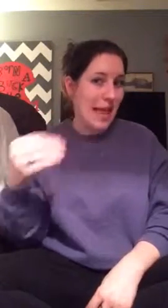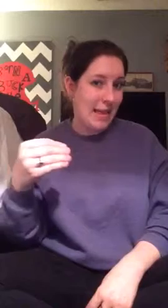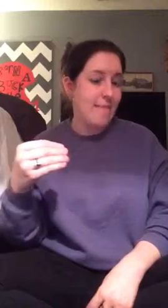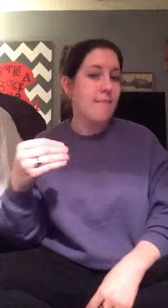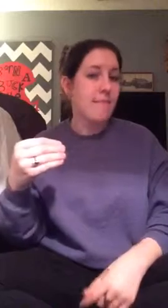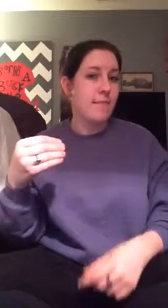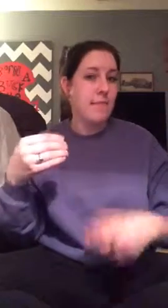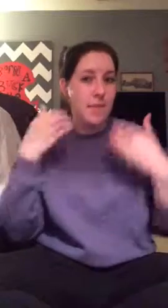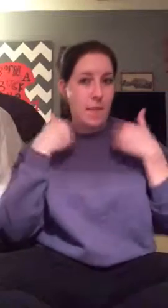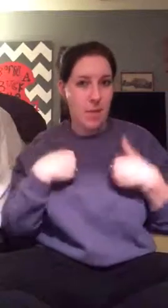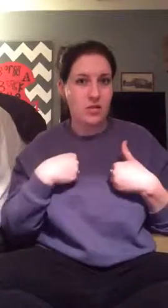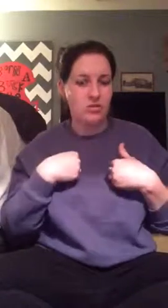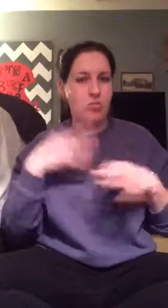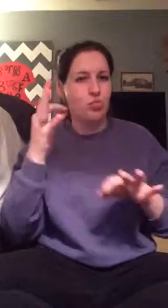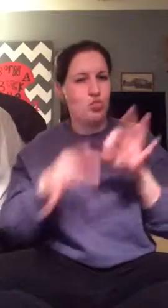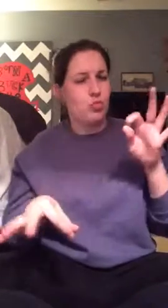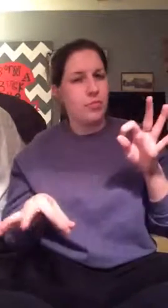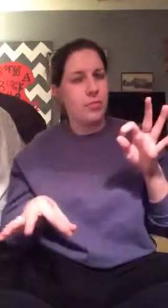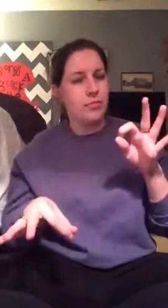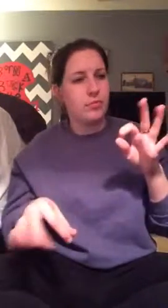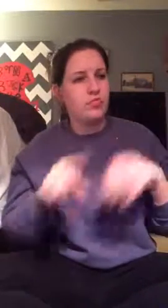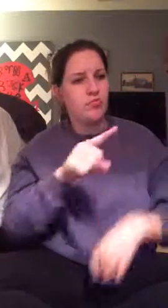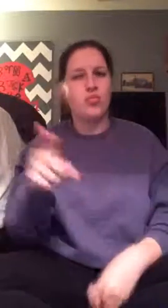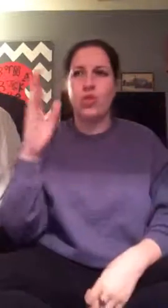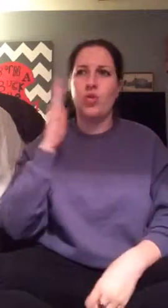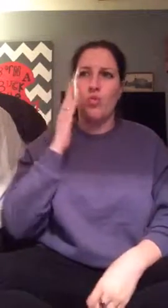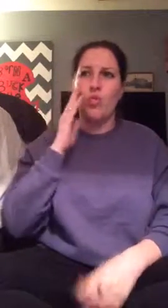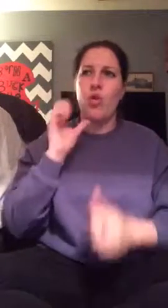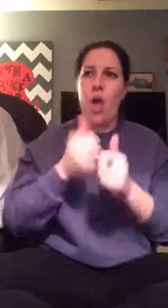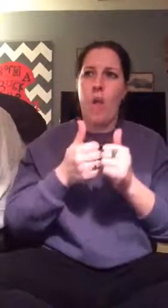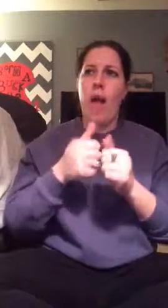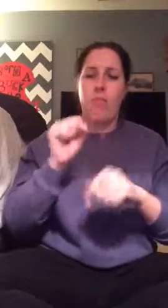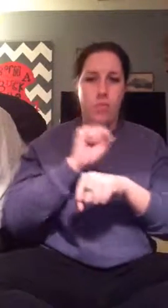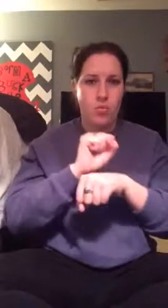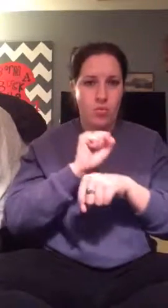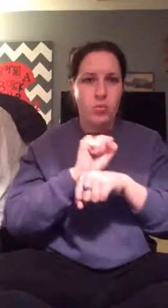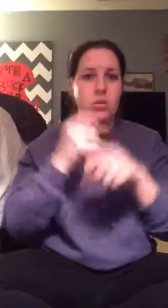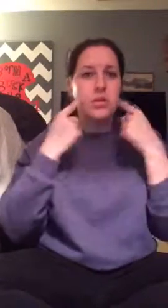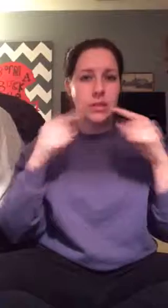Super simplistic because we all know extrapyramidal system plays a role in modulating the tone